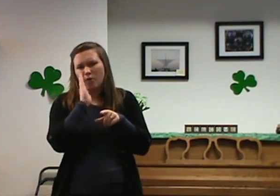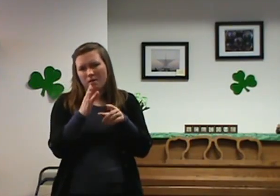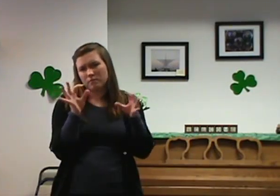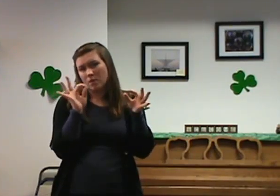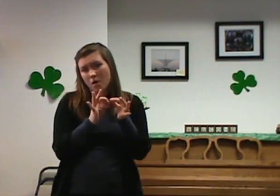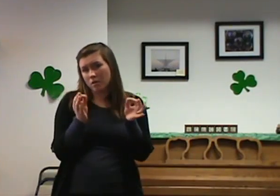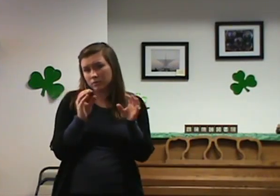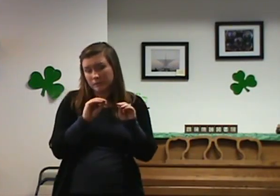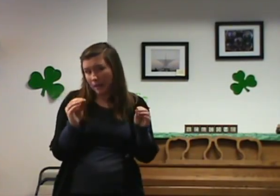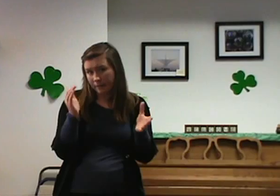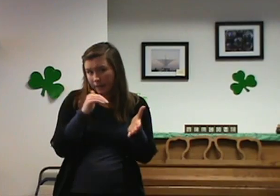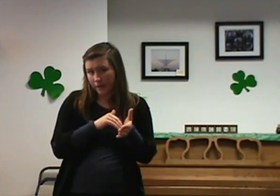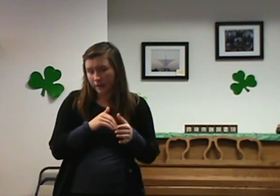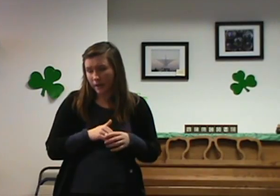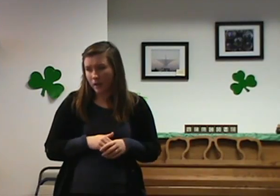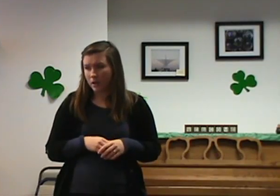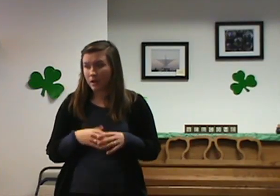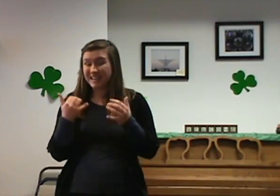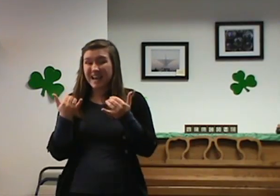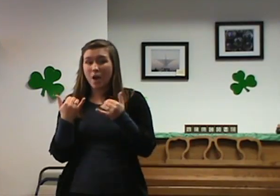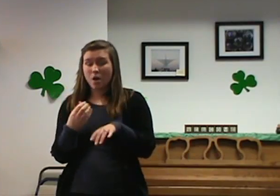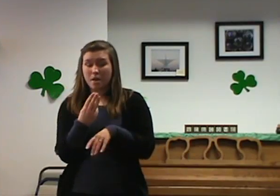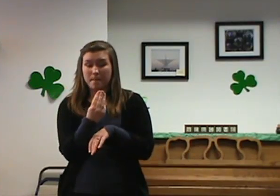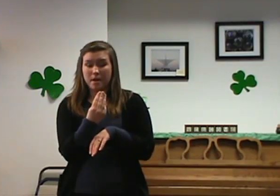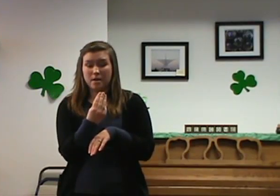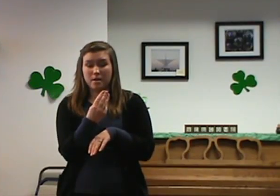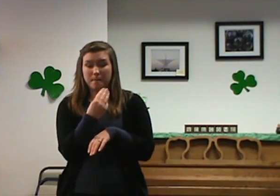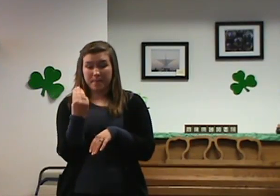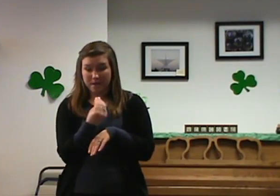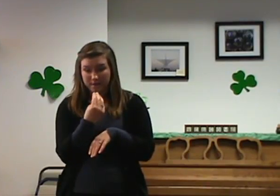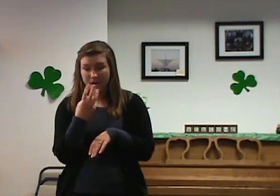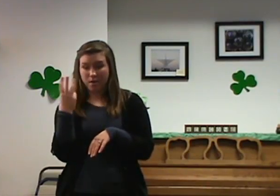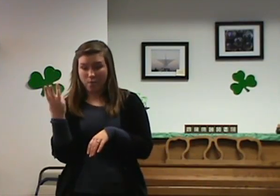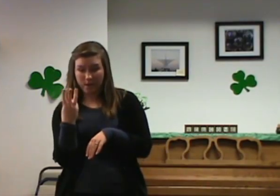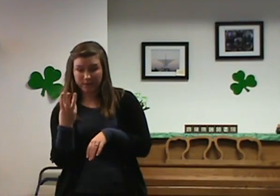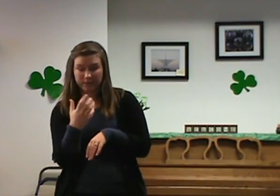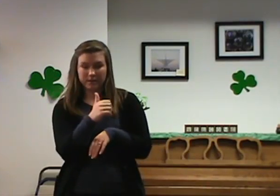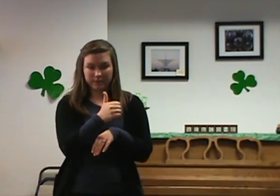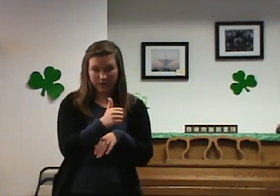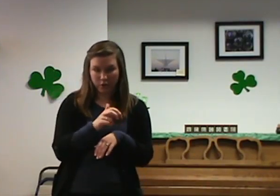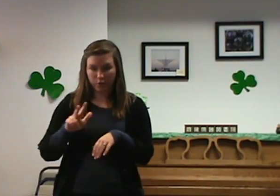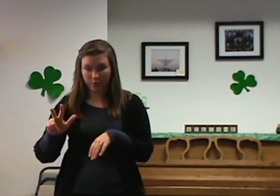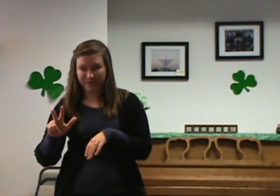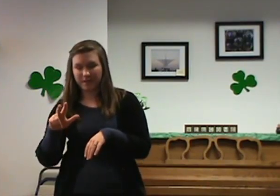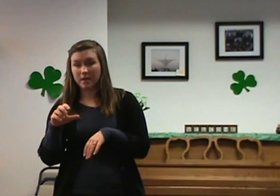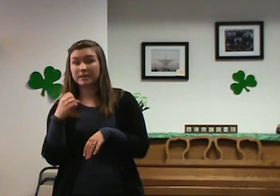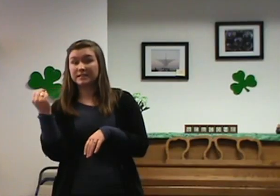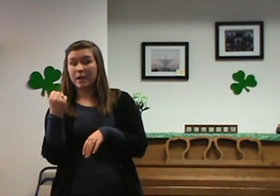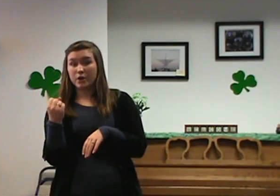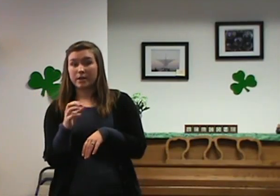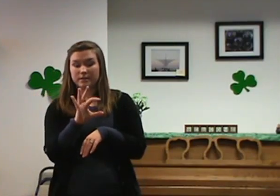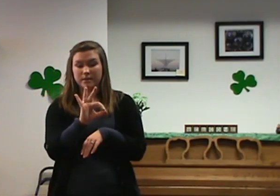on Monday and Wednesdays from 10 to 3, and Saturdays from 9 to 1, so, but other